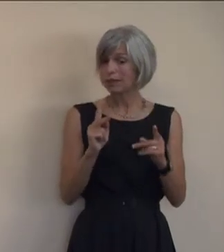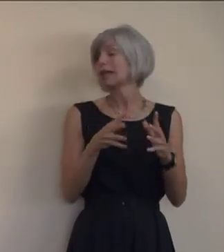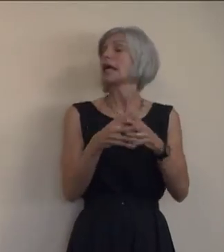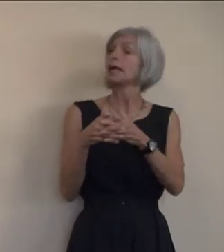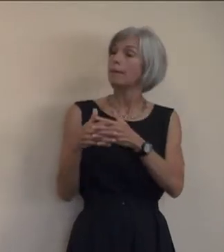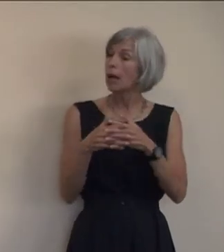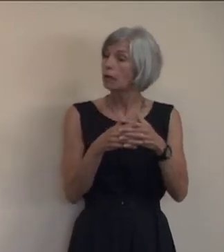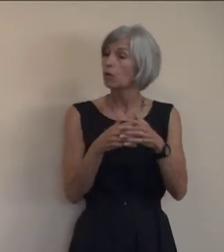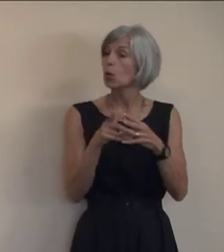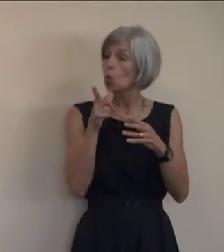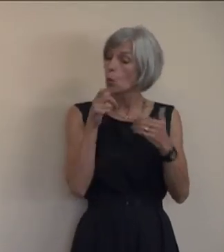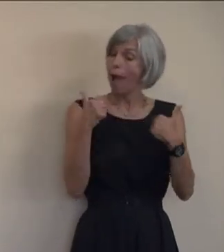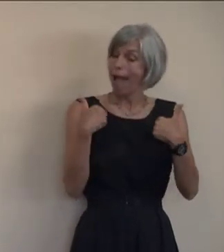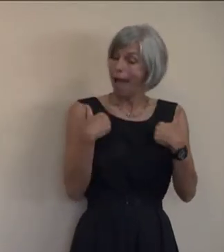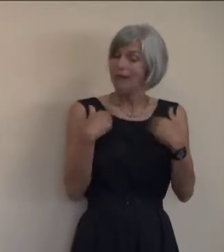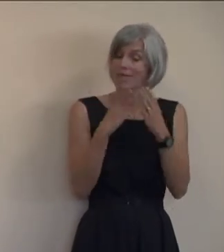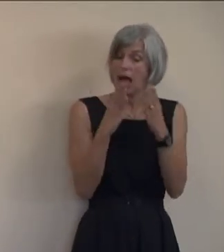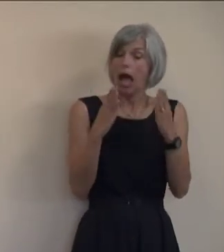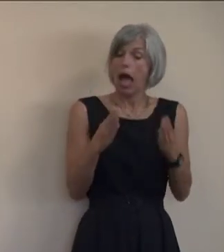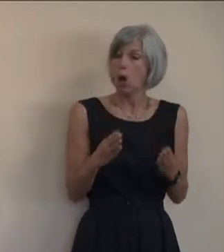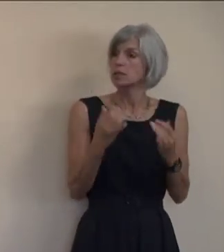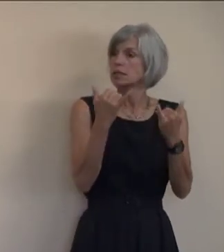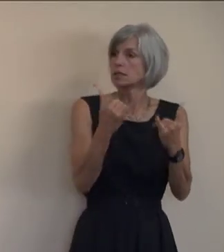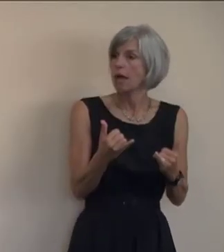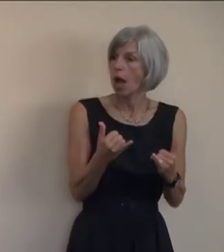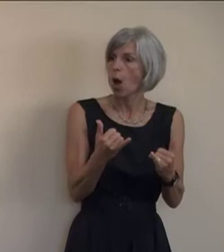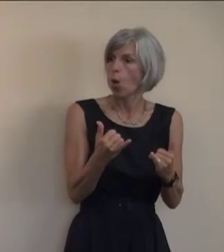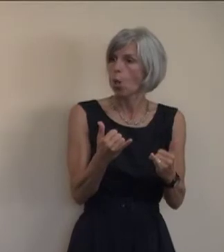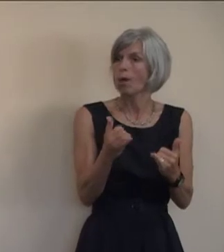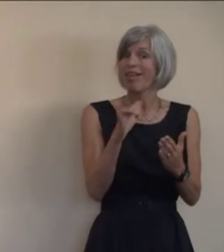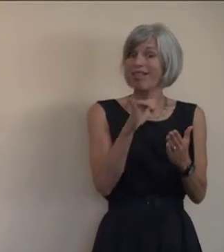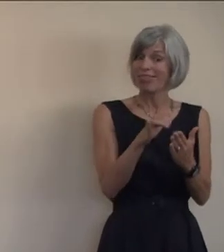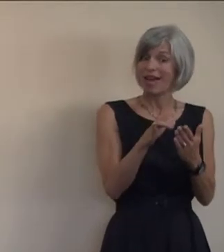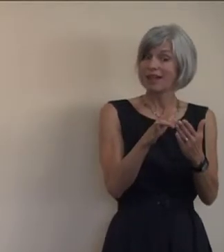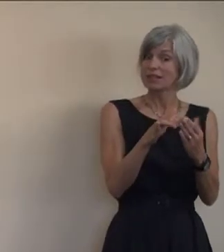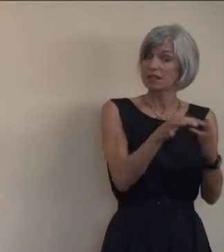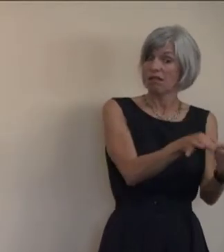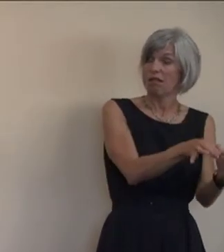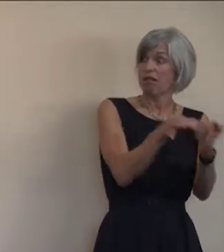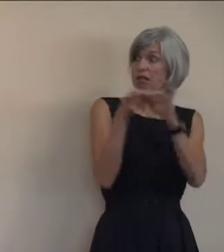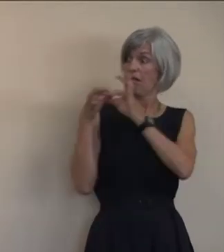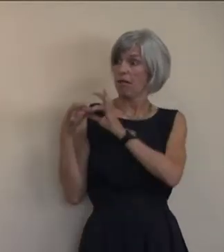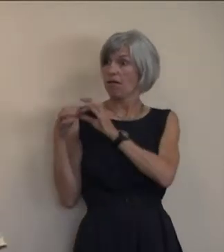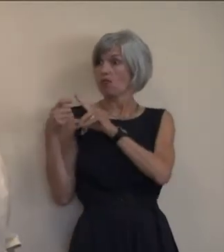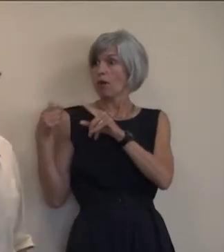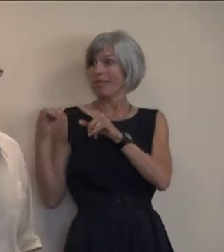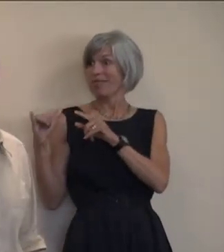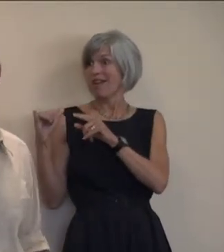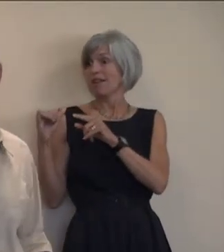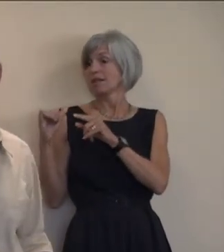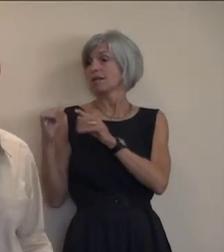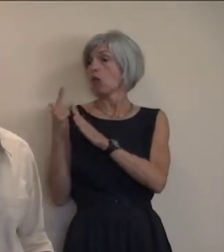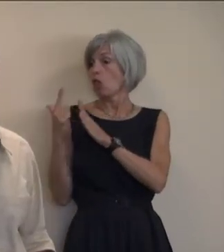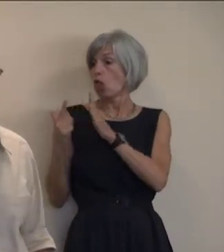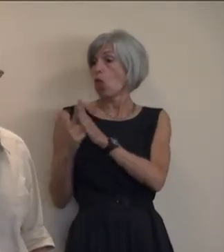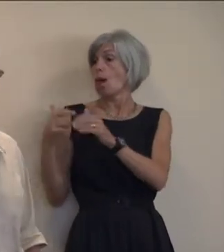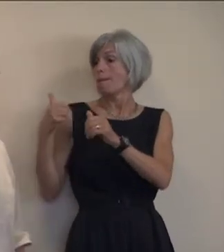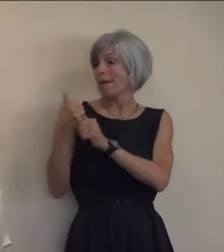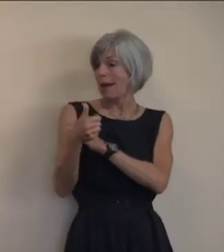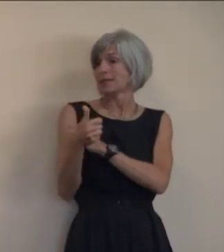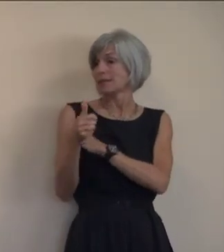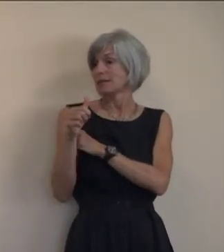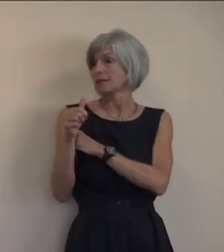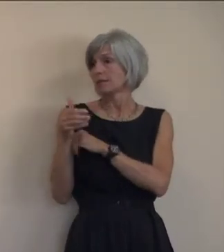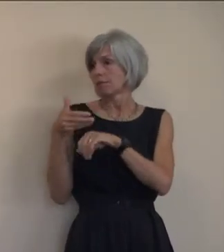back to the Homestead Acts. Now, I always thought that figure was way too high, but she keeps replicating it, and other